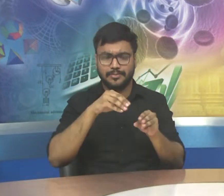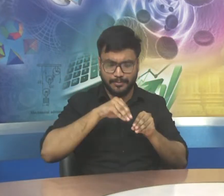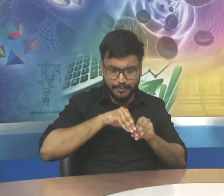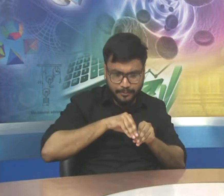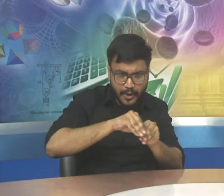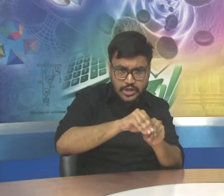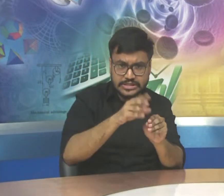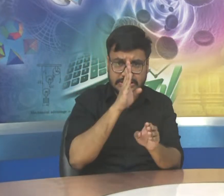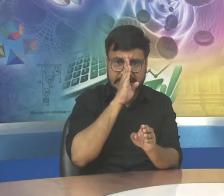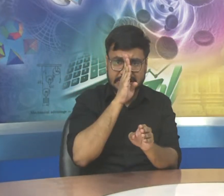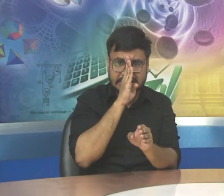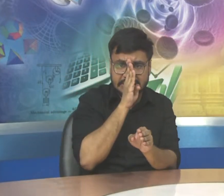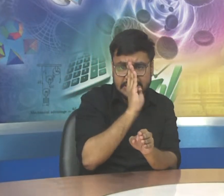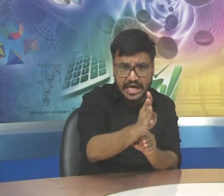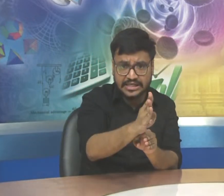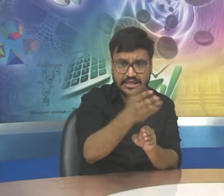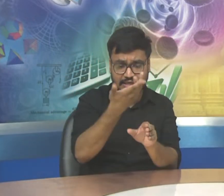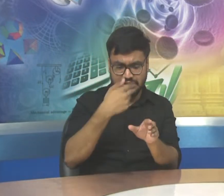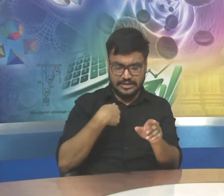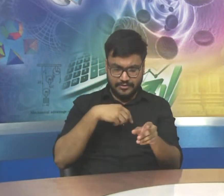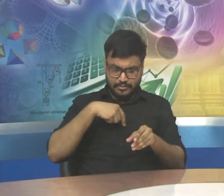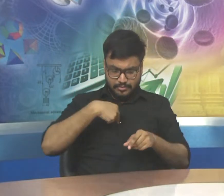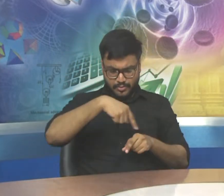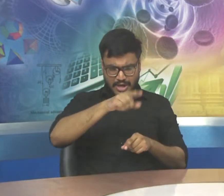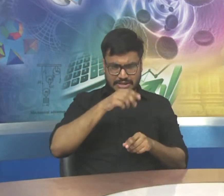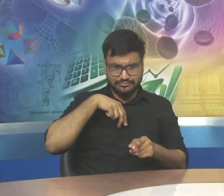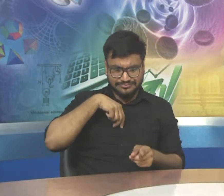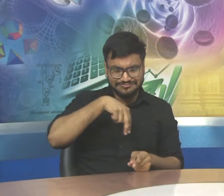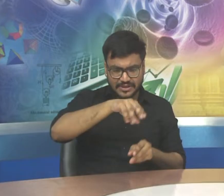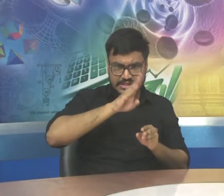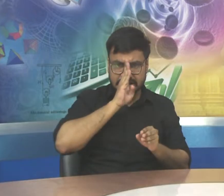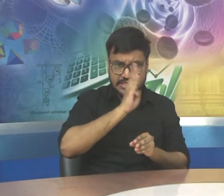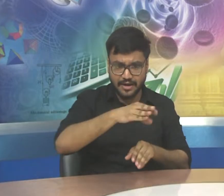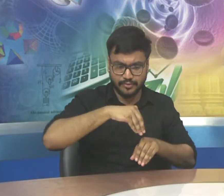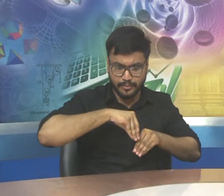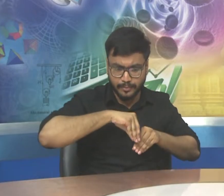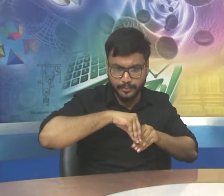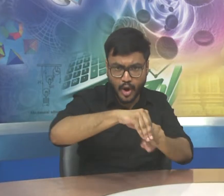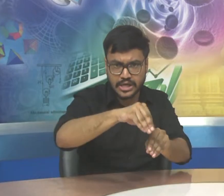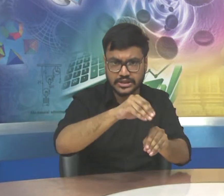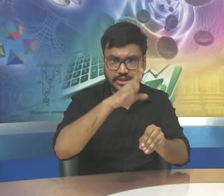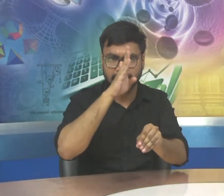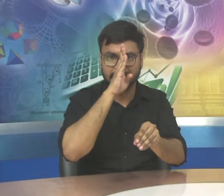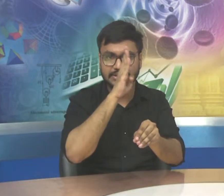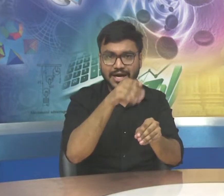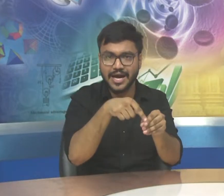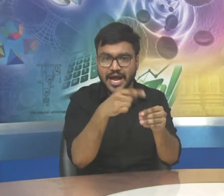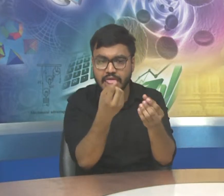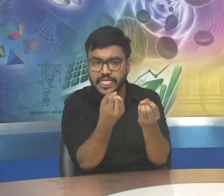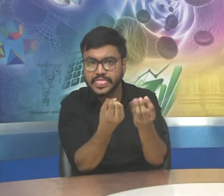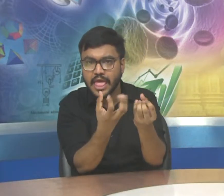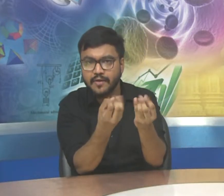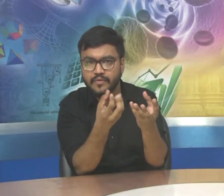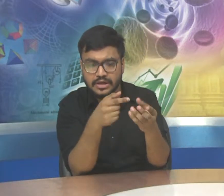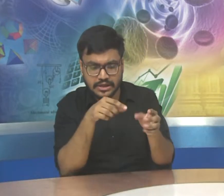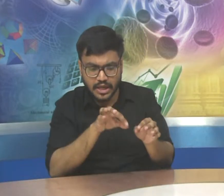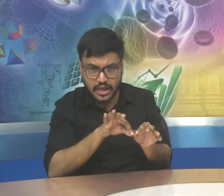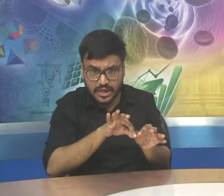work is calculated using only the part of displacement in the direction of the